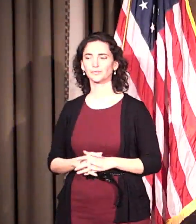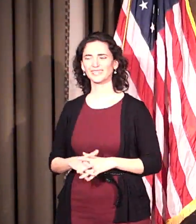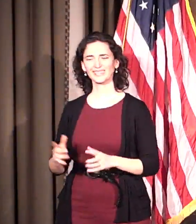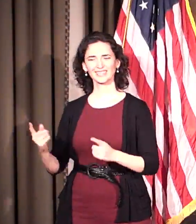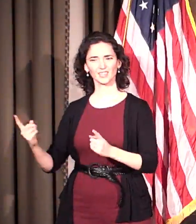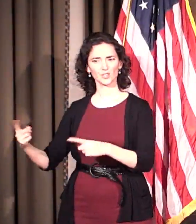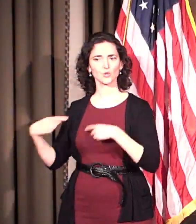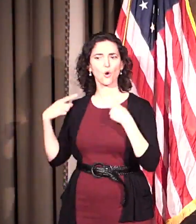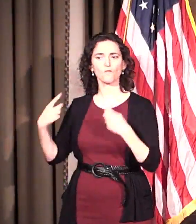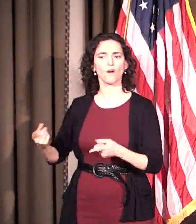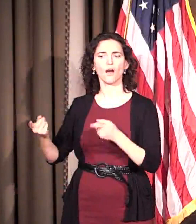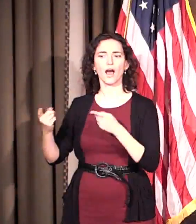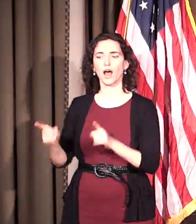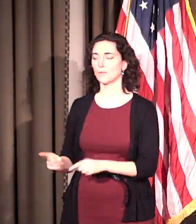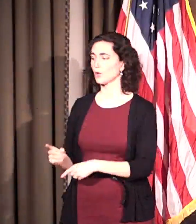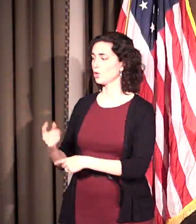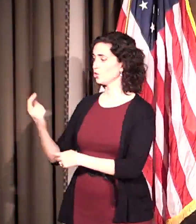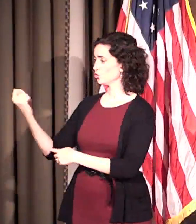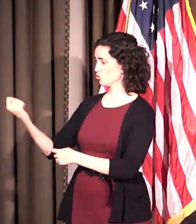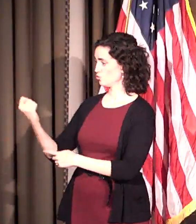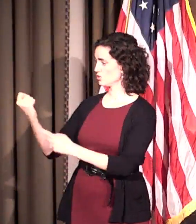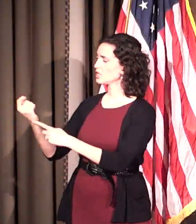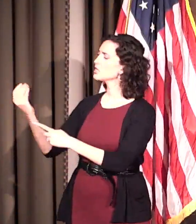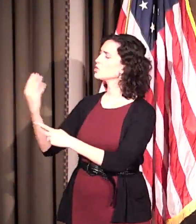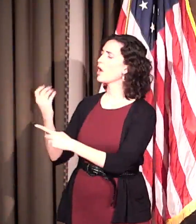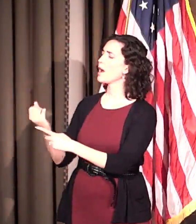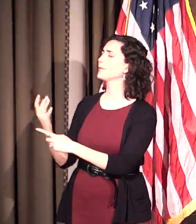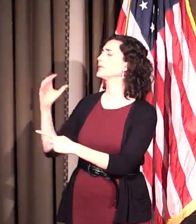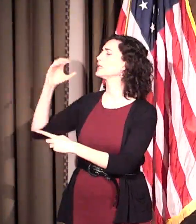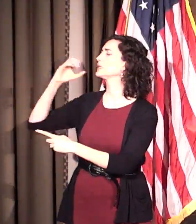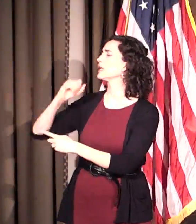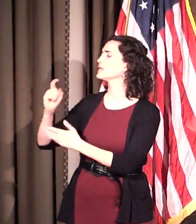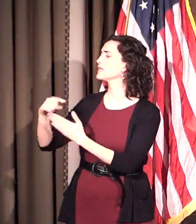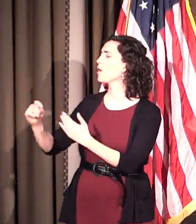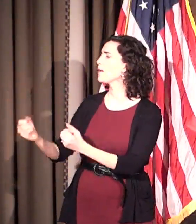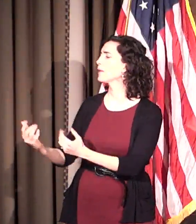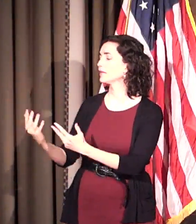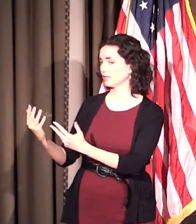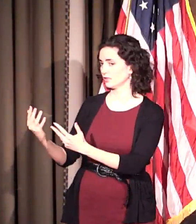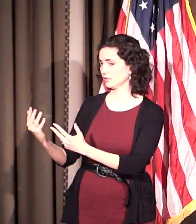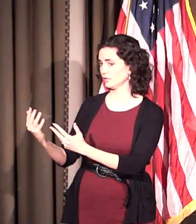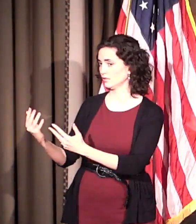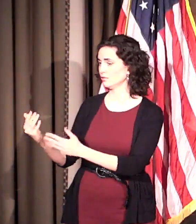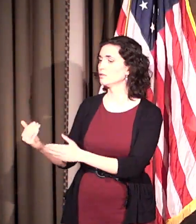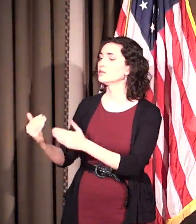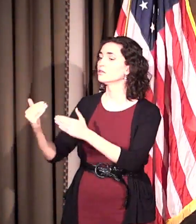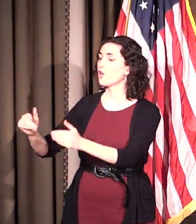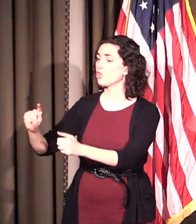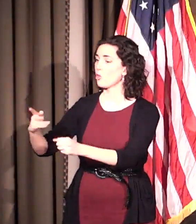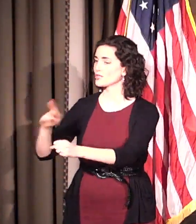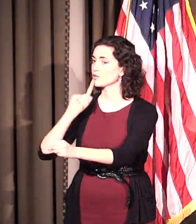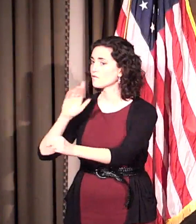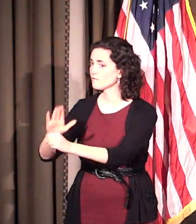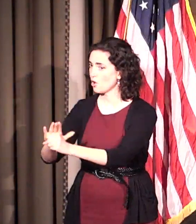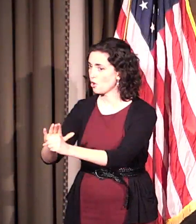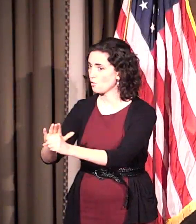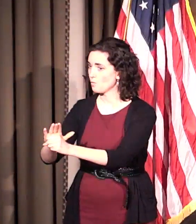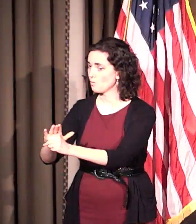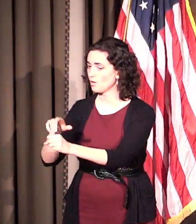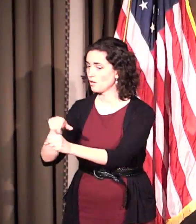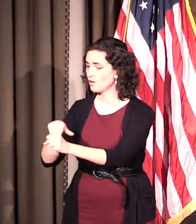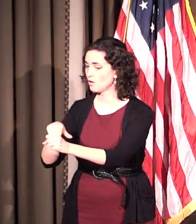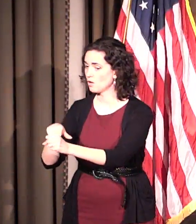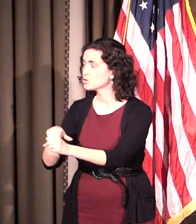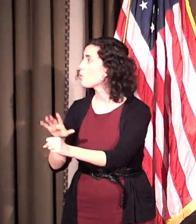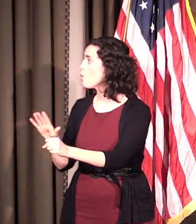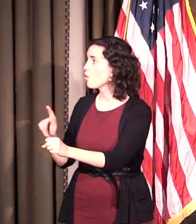Tuesday a preliminary number of what we could expect the following week. That gets confirmed on Thursday, and on Thursday